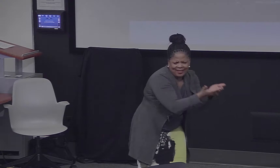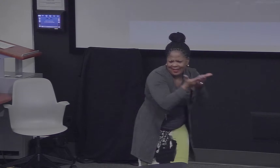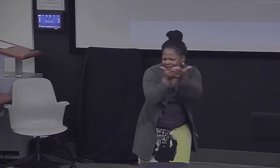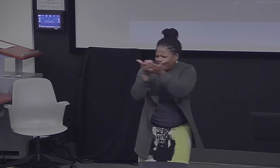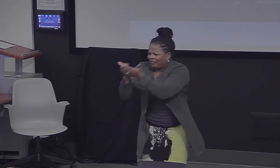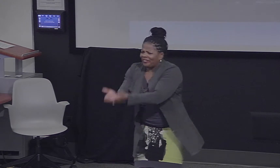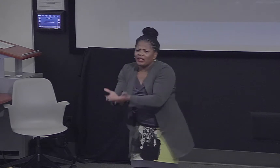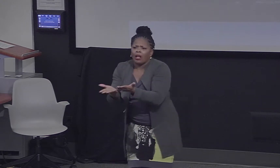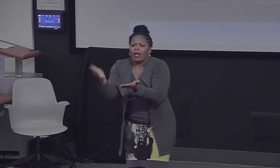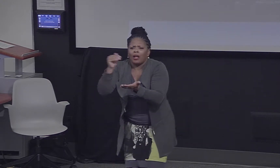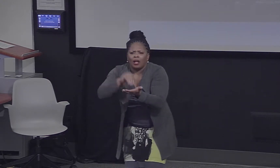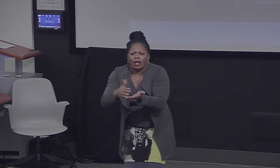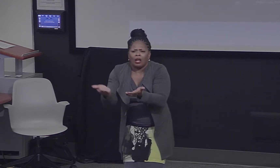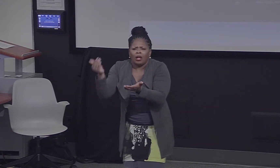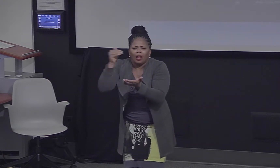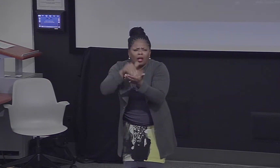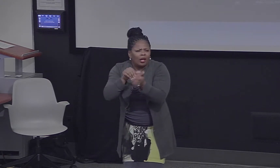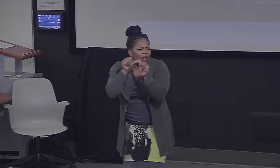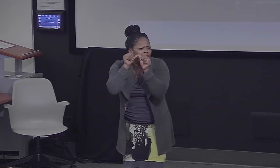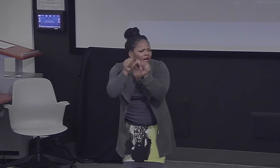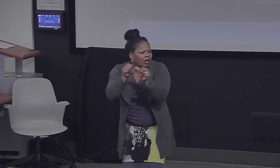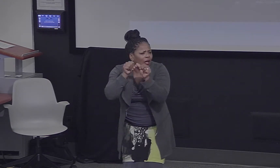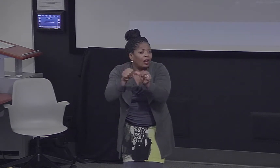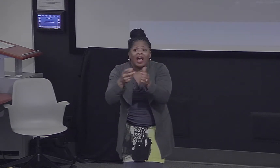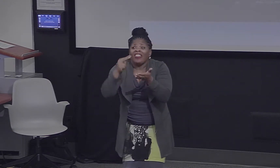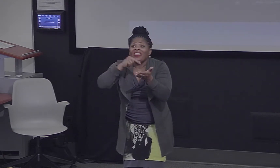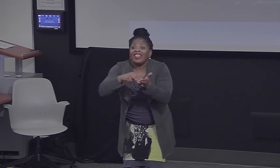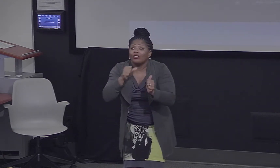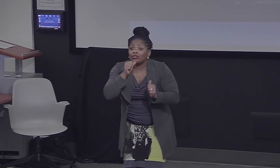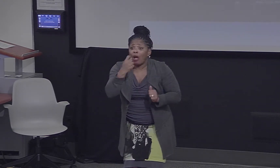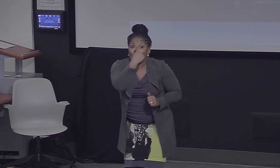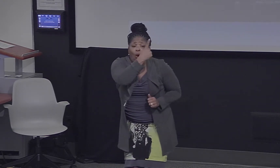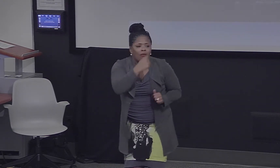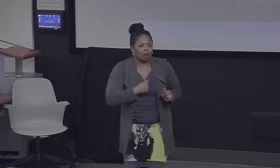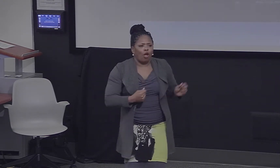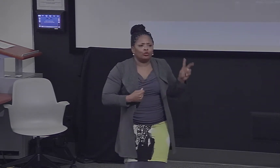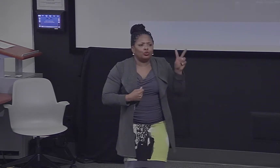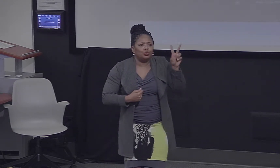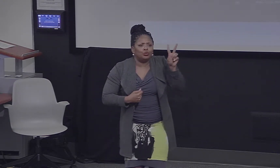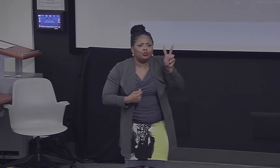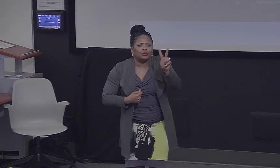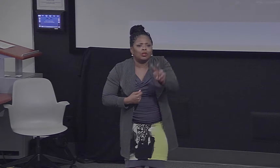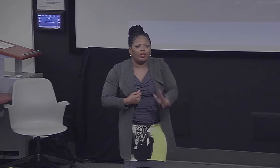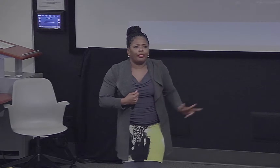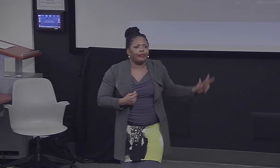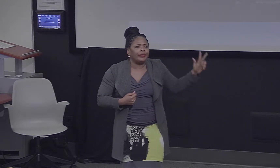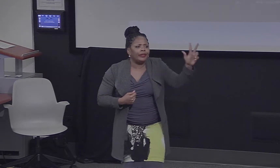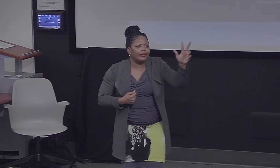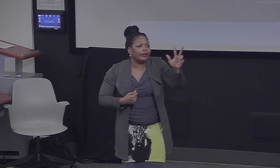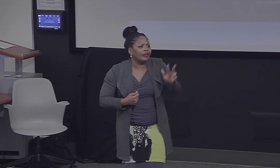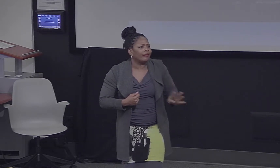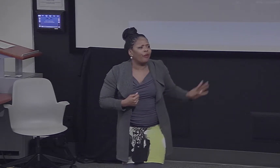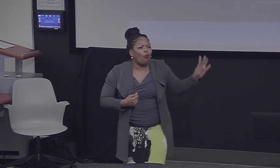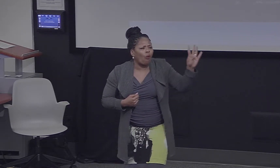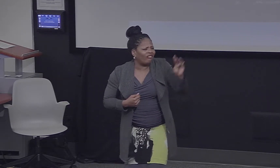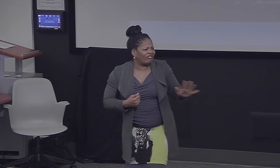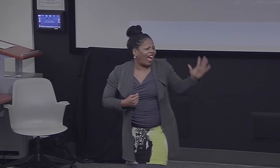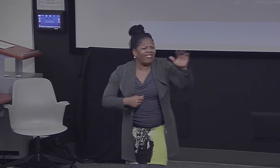thing, a second baby comes floating down the river. And then another one, and another. And at some point, it's no longer just an individual baby, but it's the